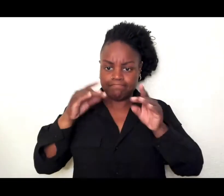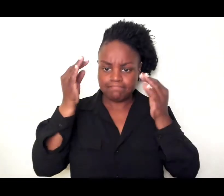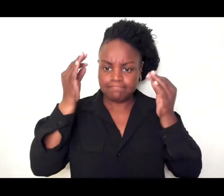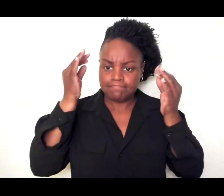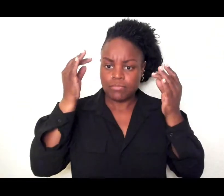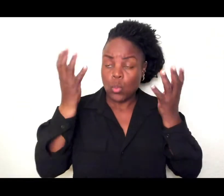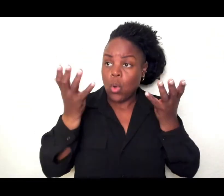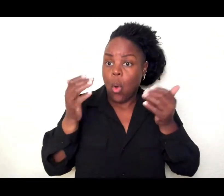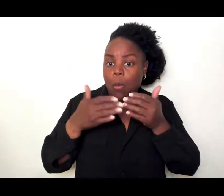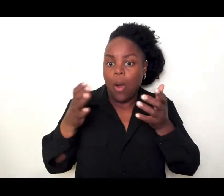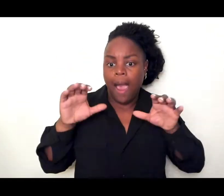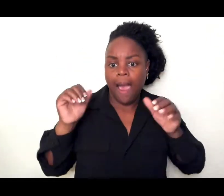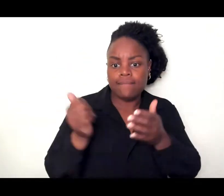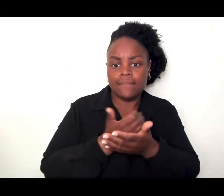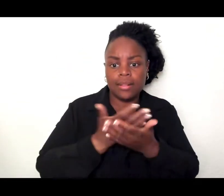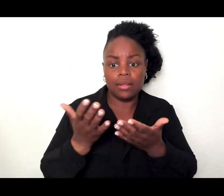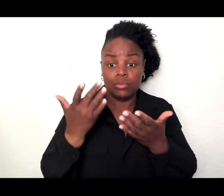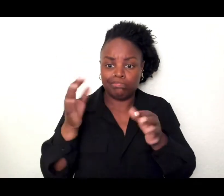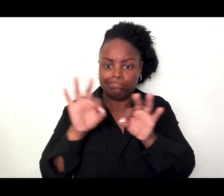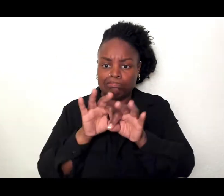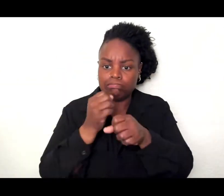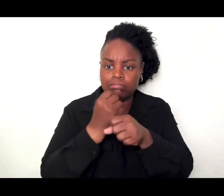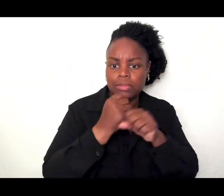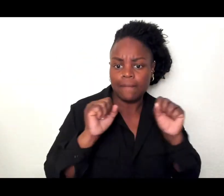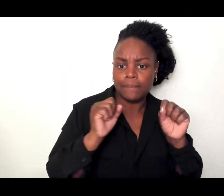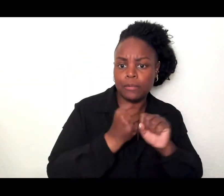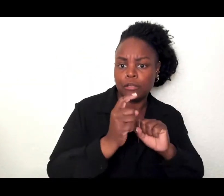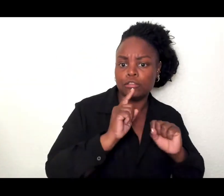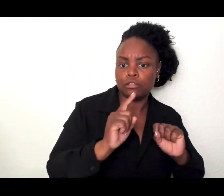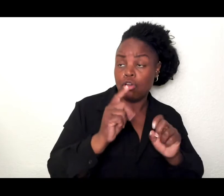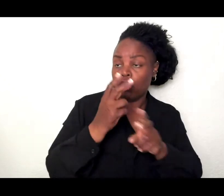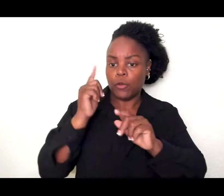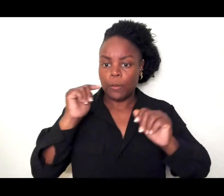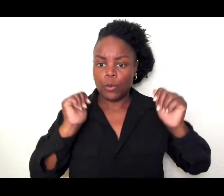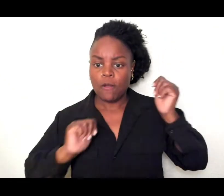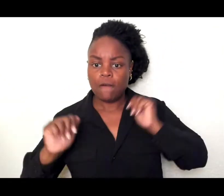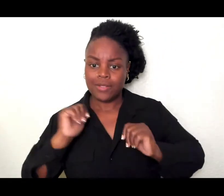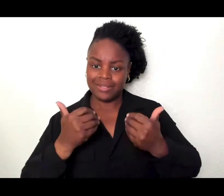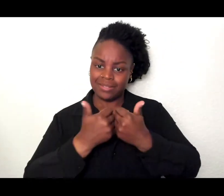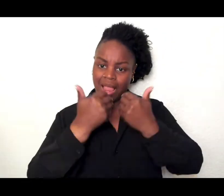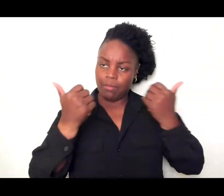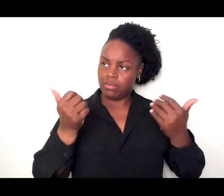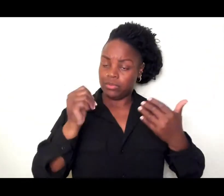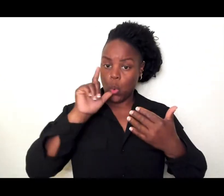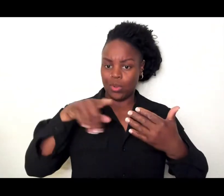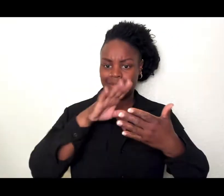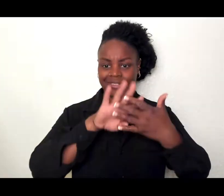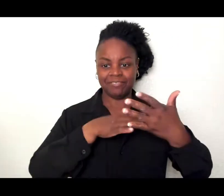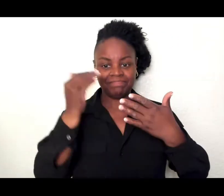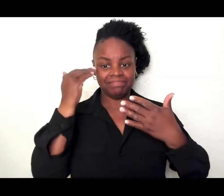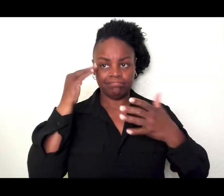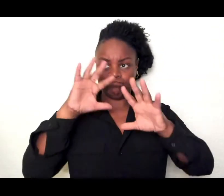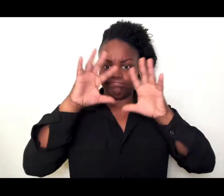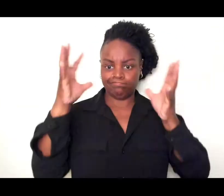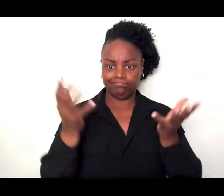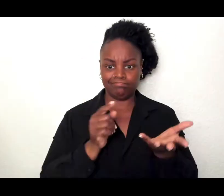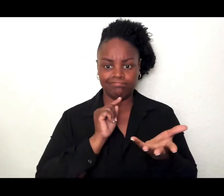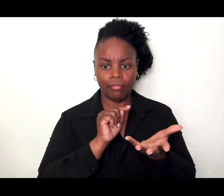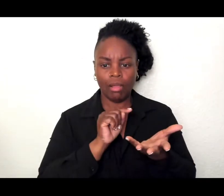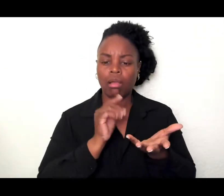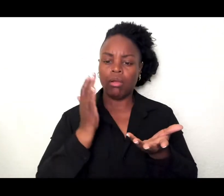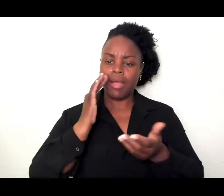we did most everything to make sure we were being safe. I think it was harder for the performers being separated by not only the schedule, but geography as